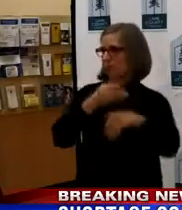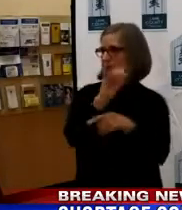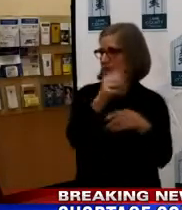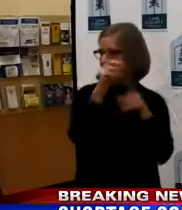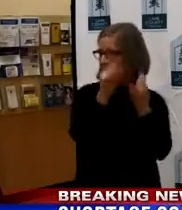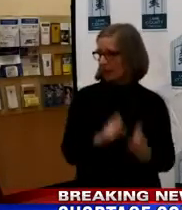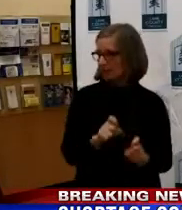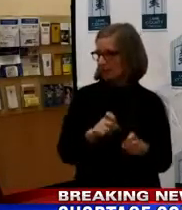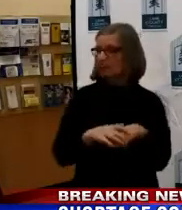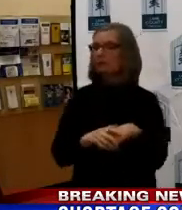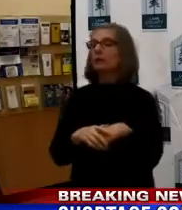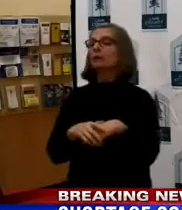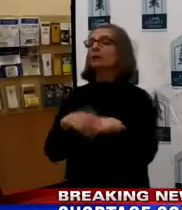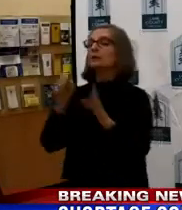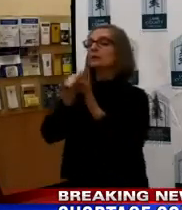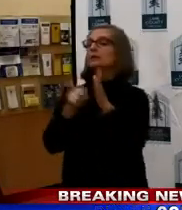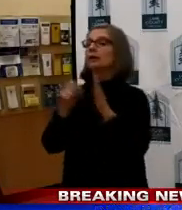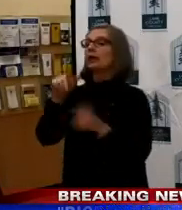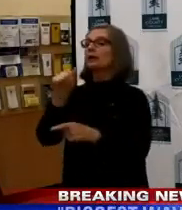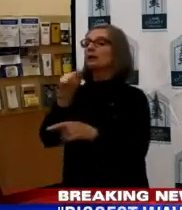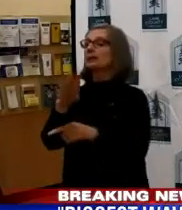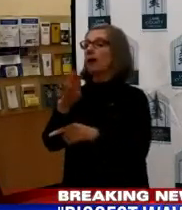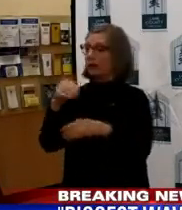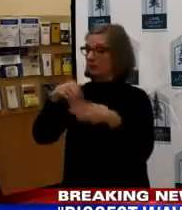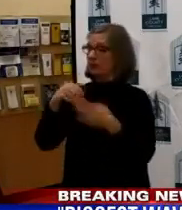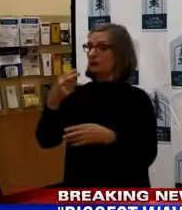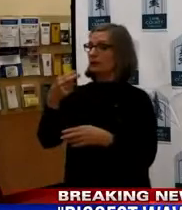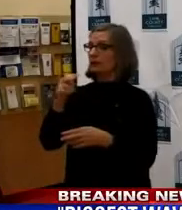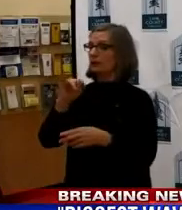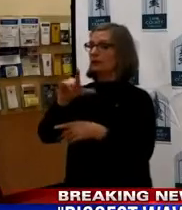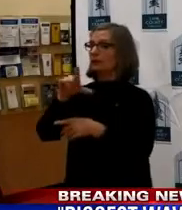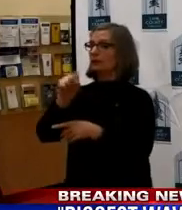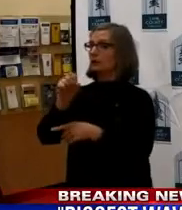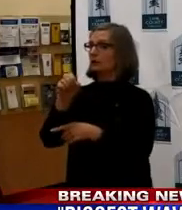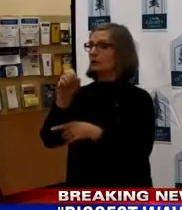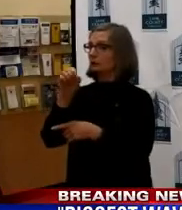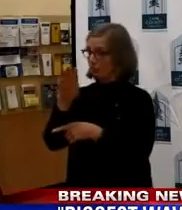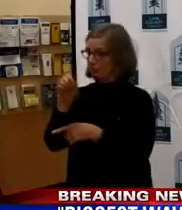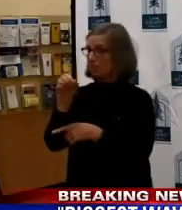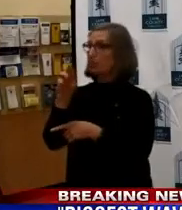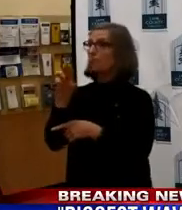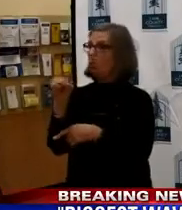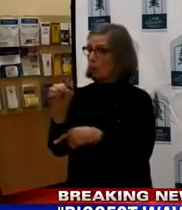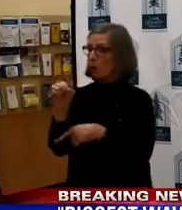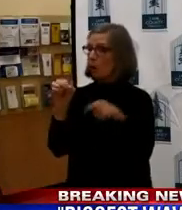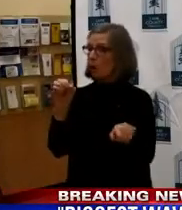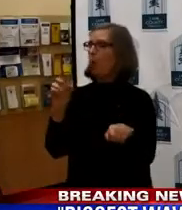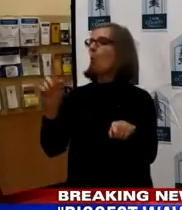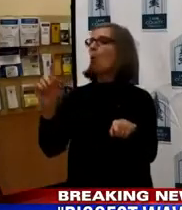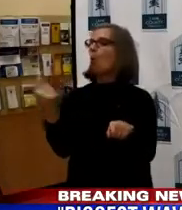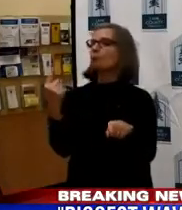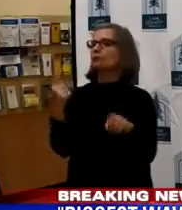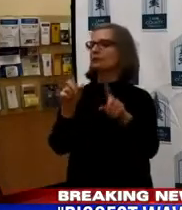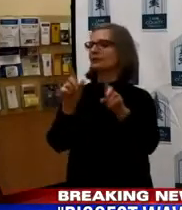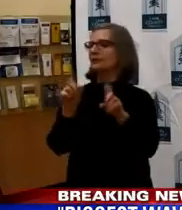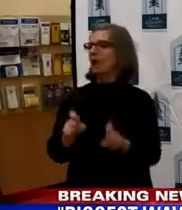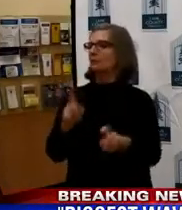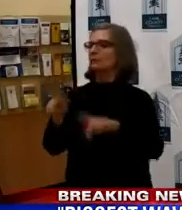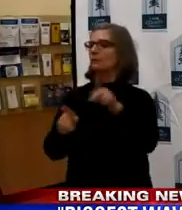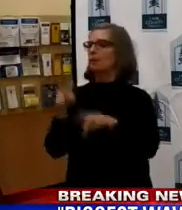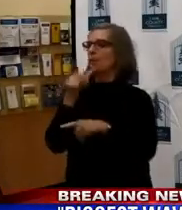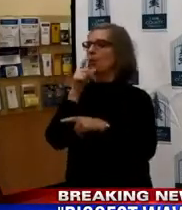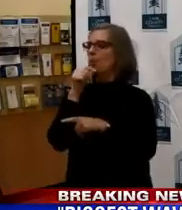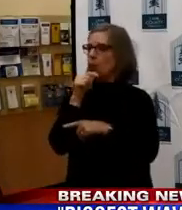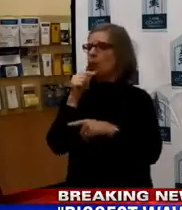people who really meet that litmus test of needing to be hospitalized, the most severe cases. Other labs